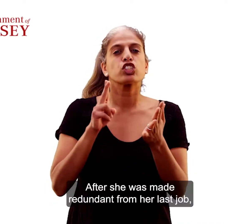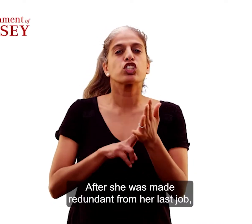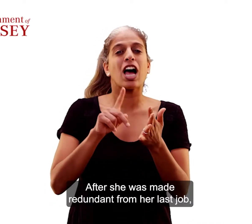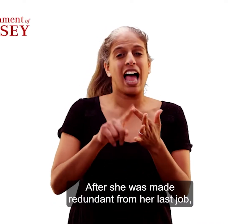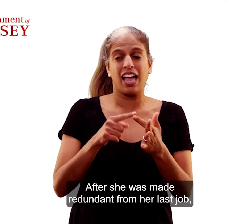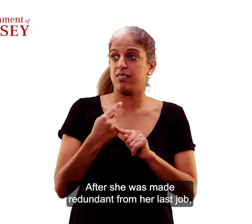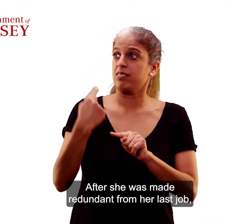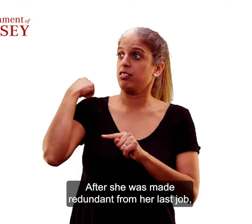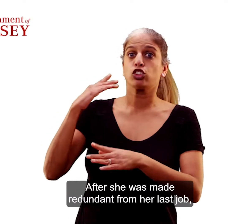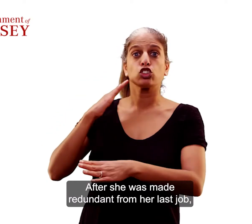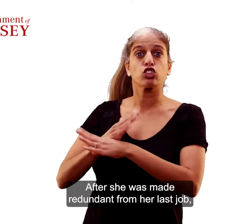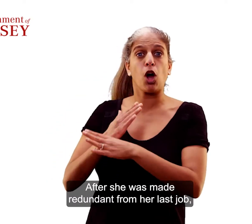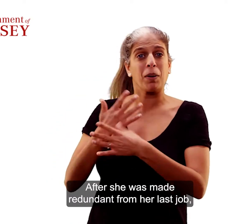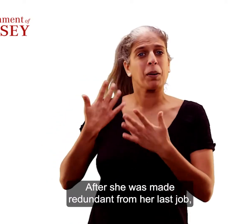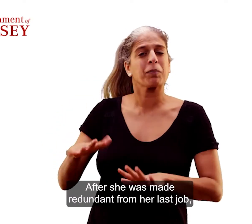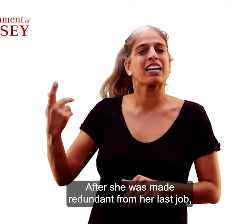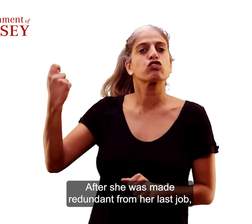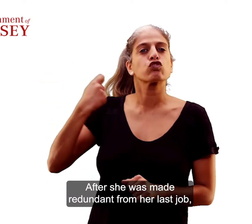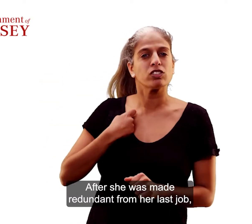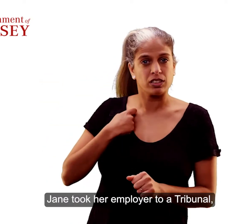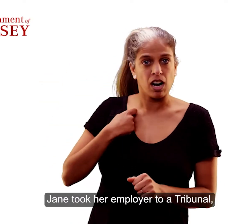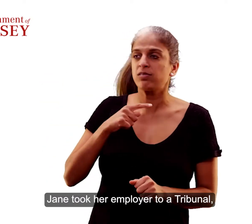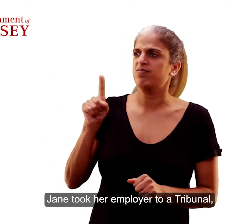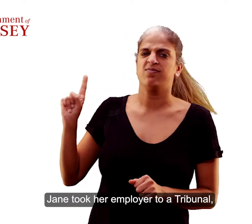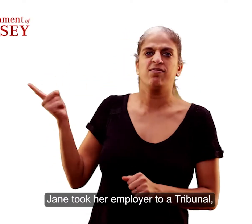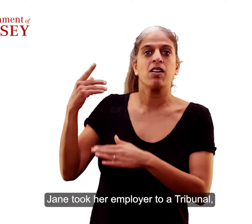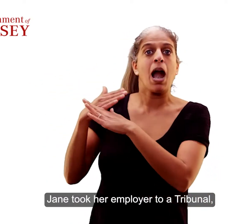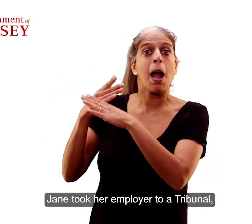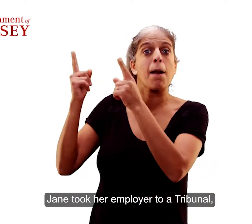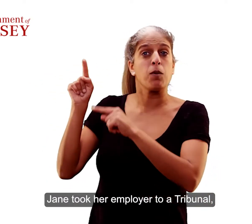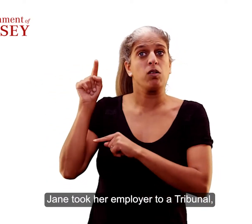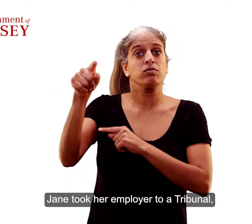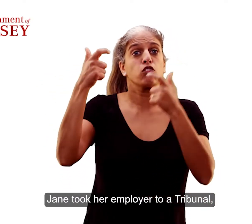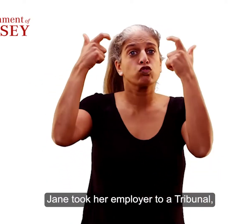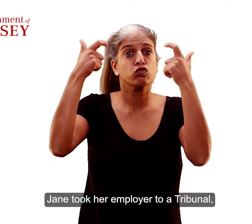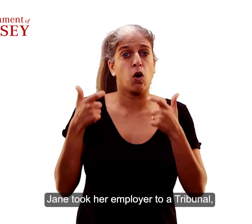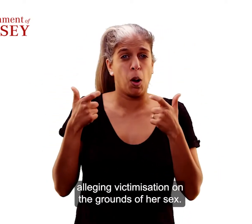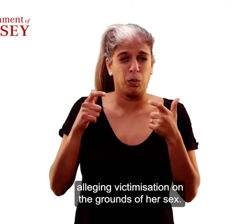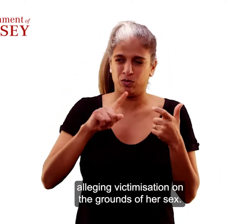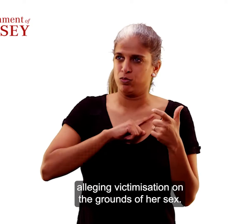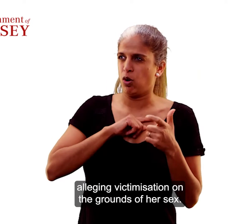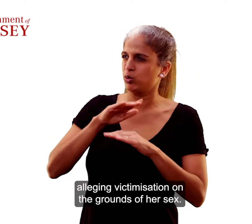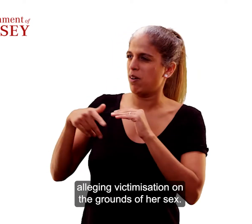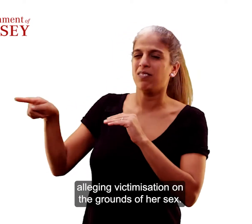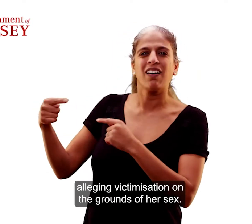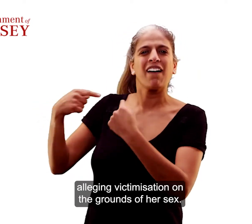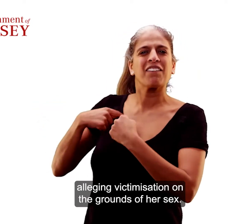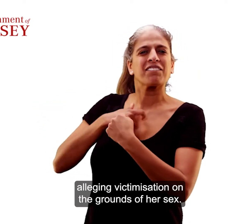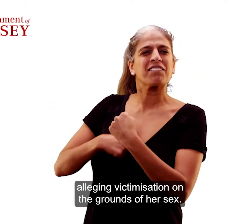After she was made redundant from her last job, Jane took her employer to a tribunal, alleging victimisation on the grounds